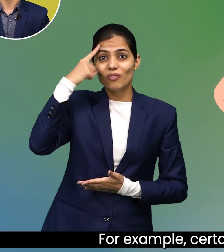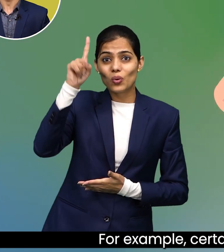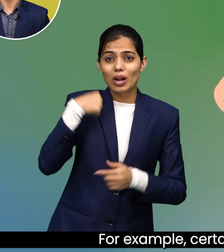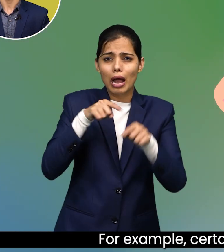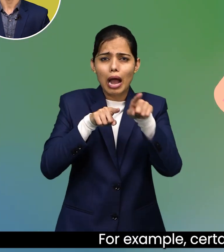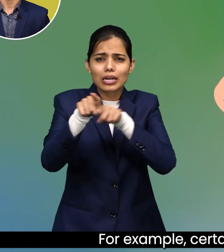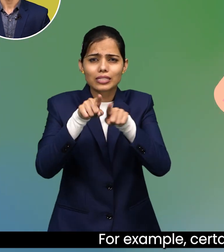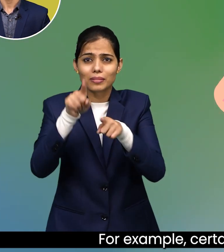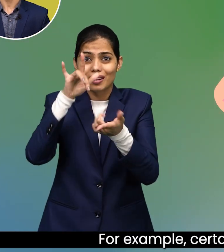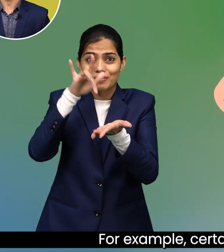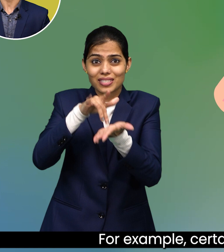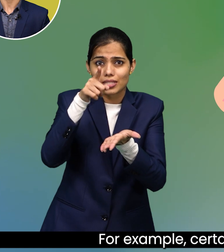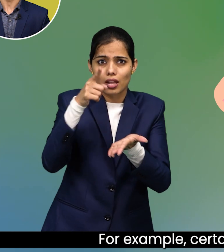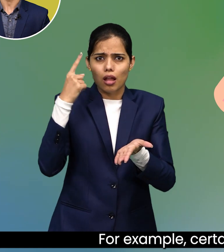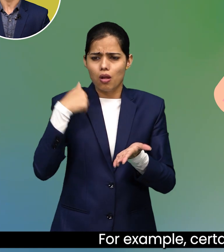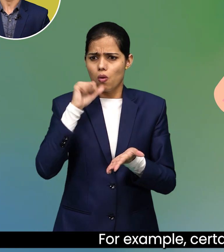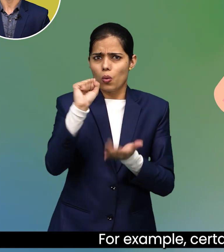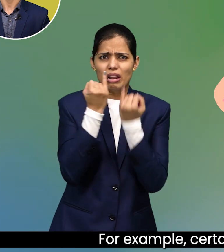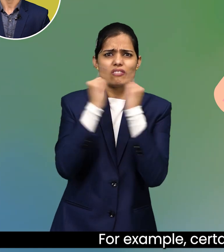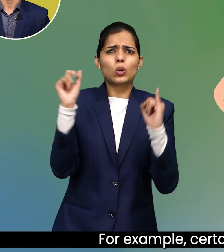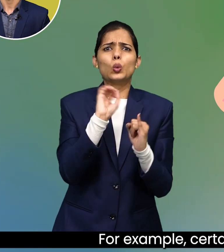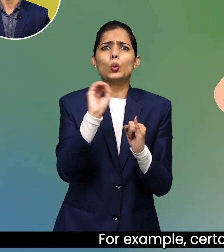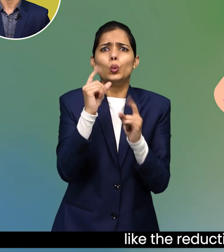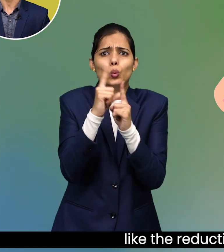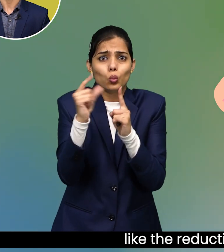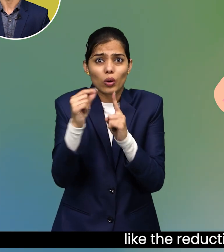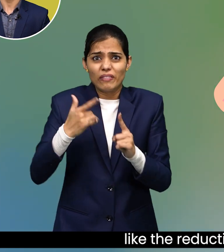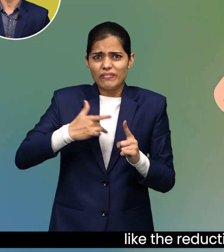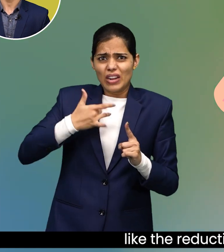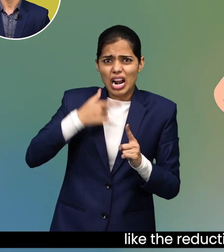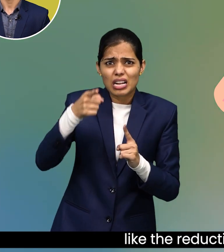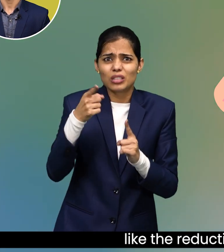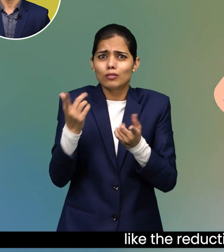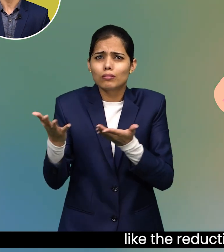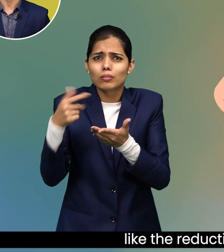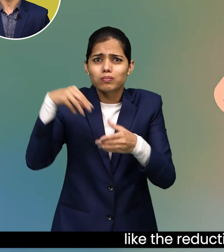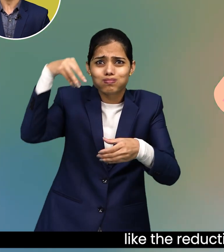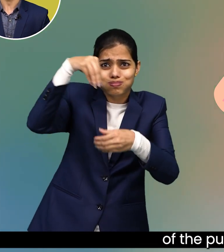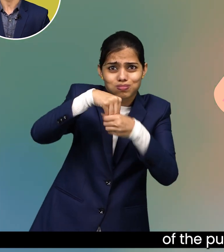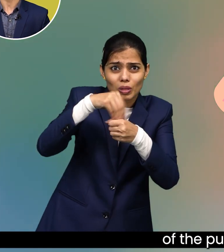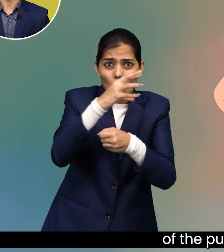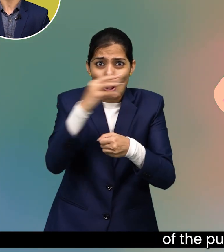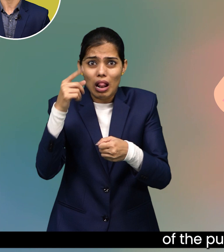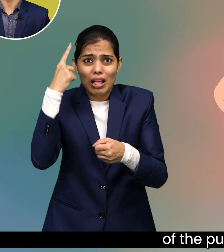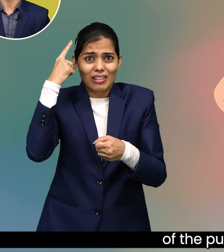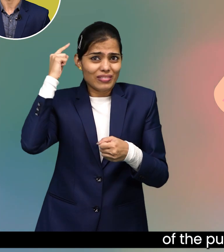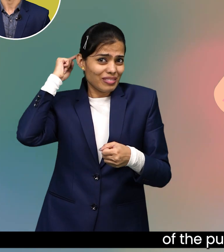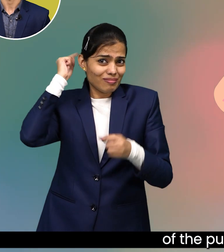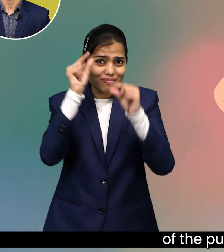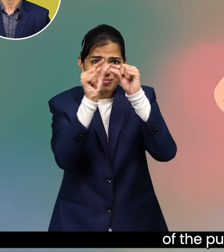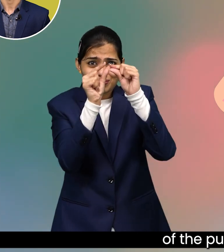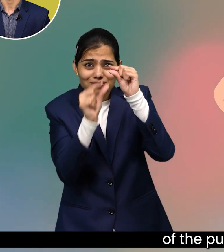For example, certain involuntary actions like the reduction and expansion of the pupil of the